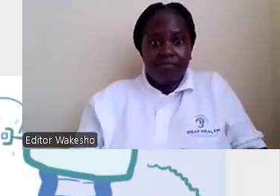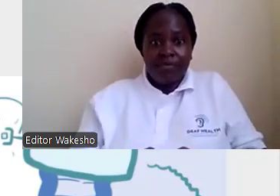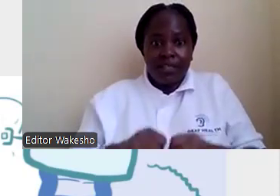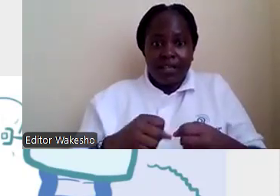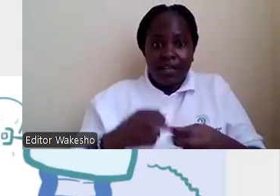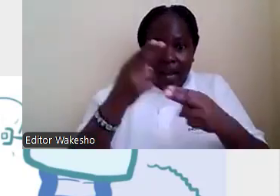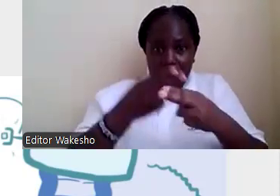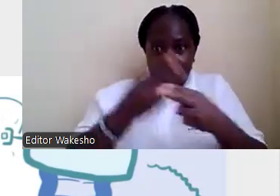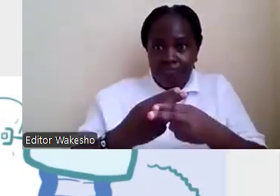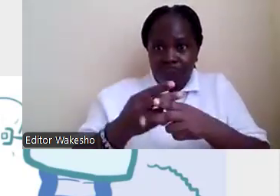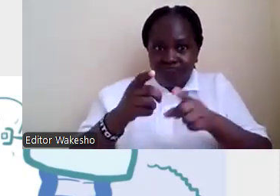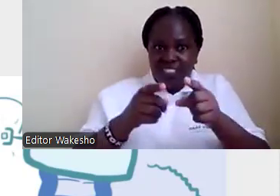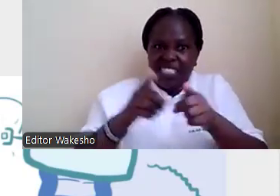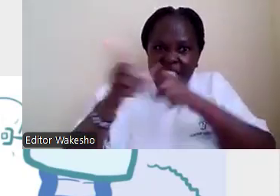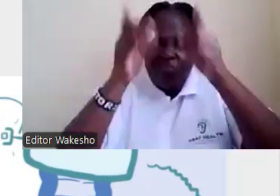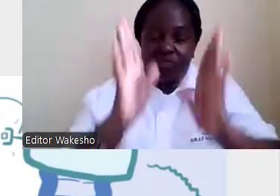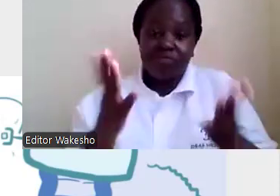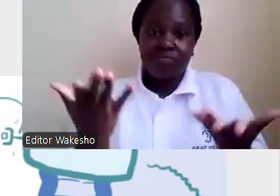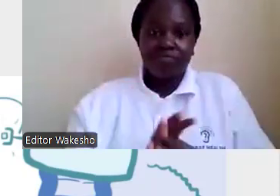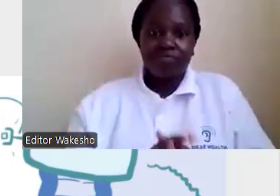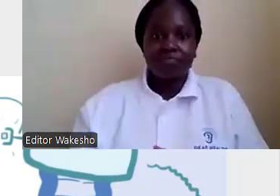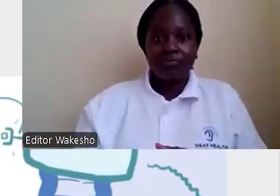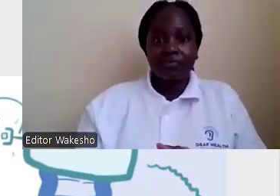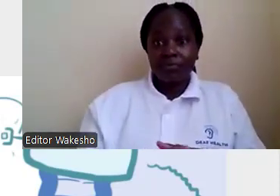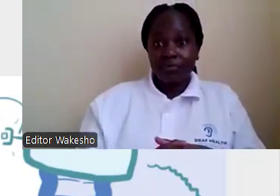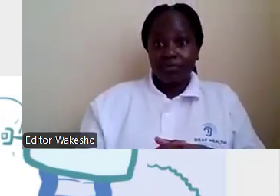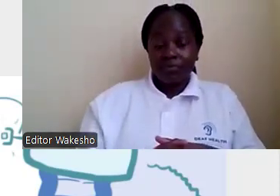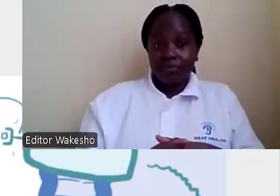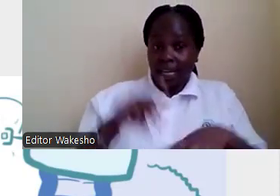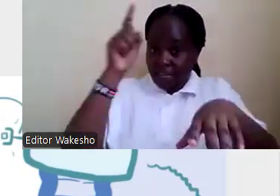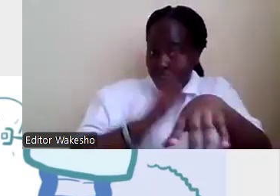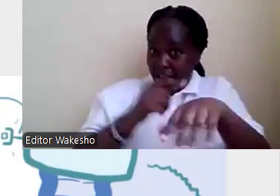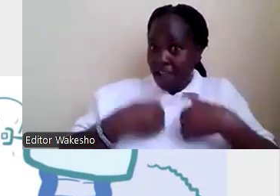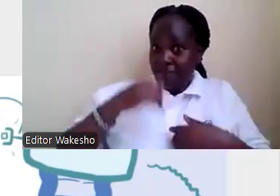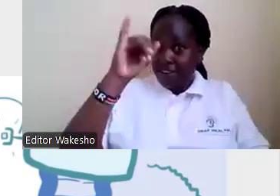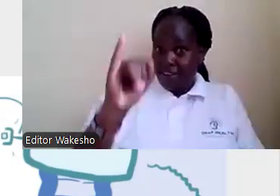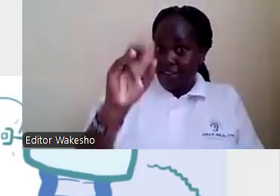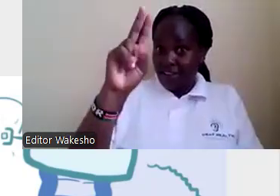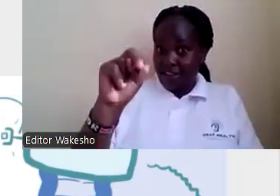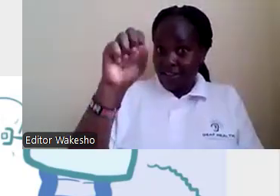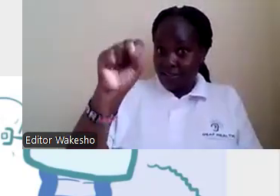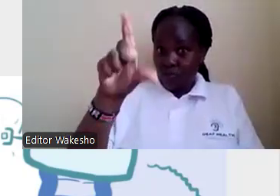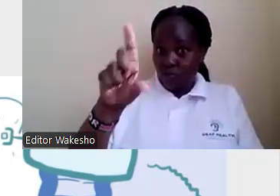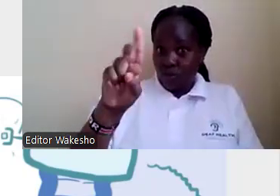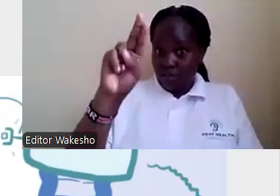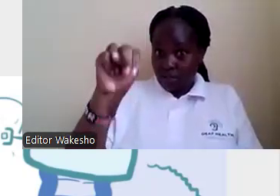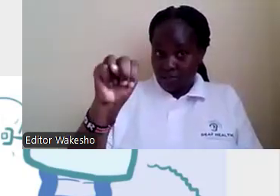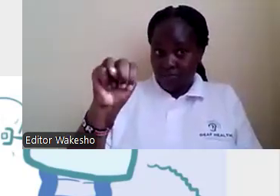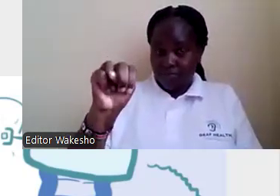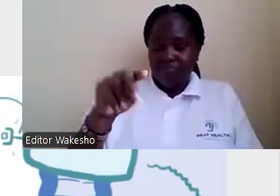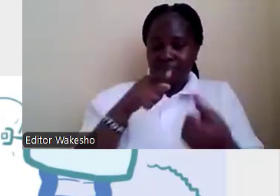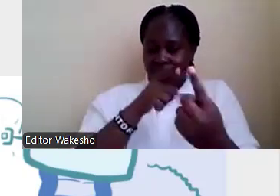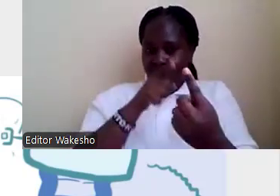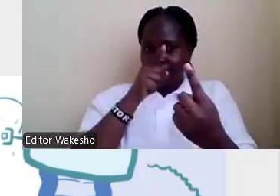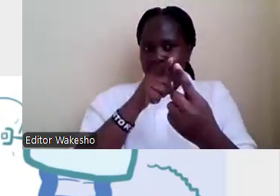as you can see here. So once insulin binds to the insulin receptor, it now causes this